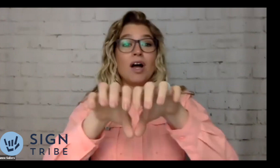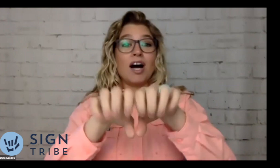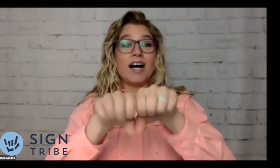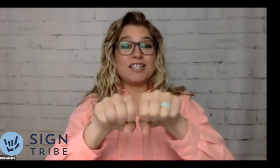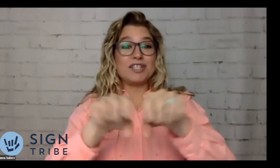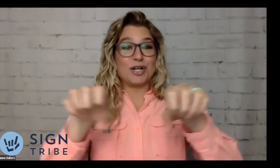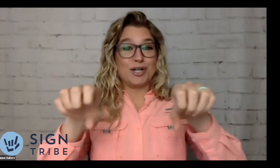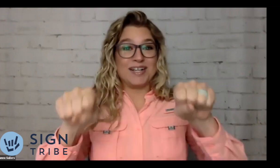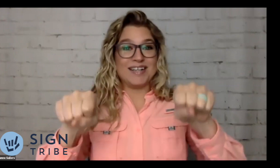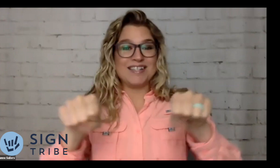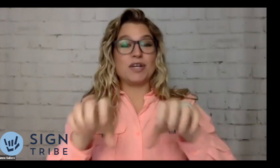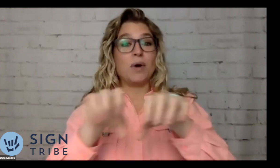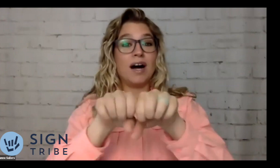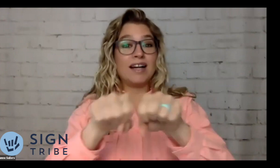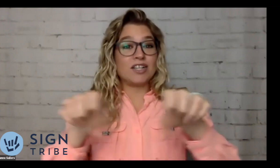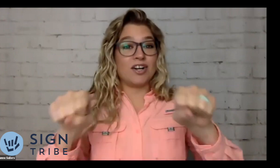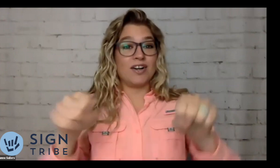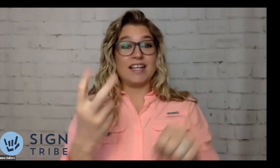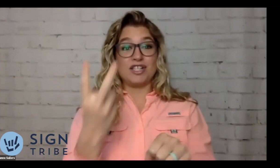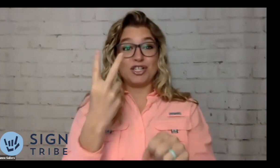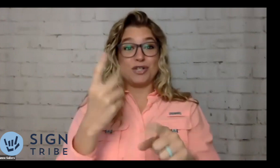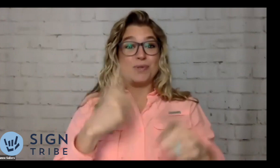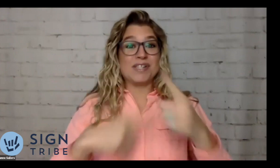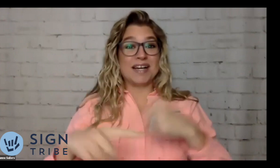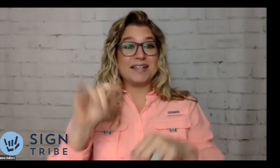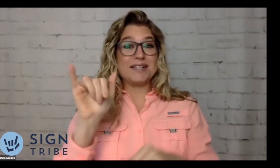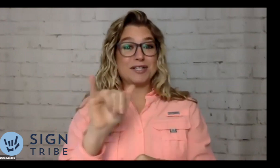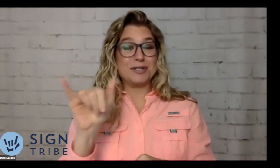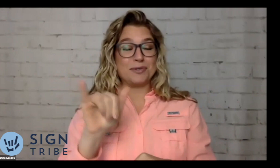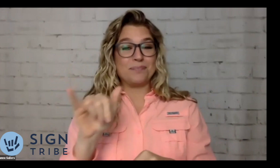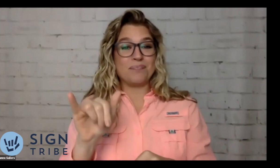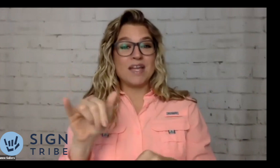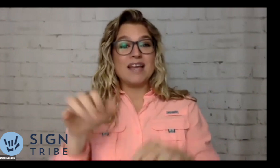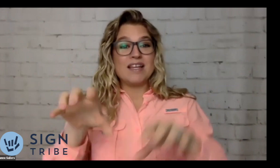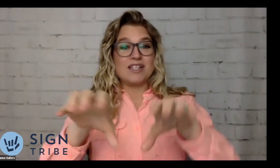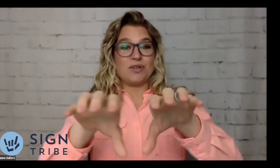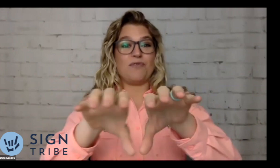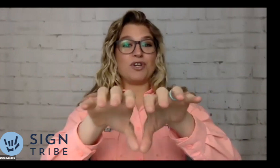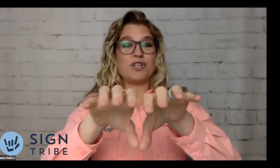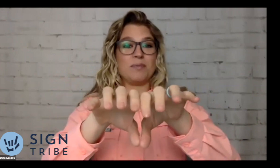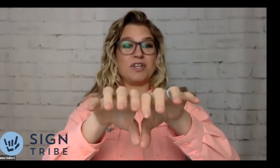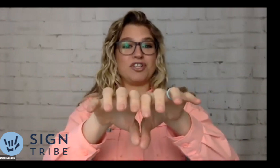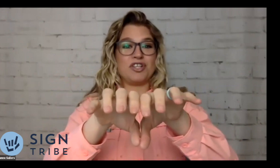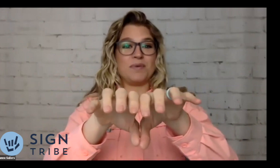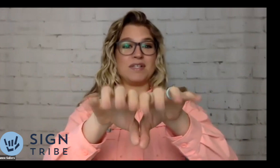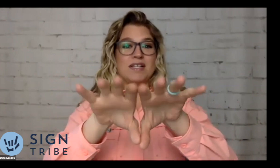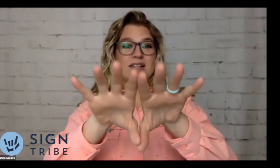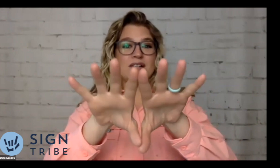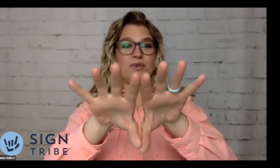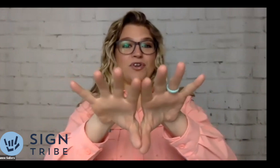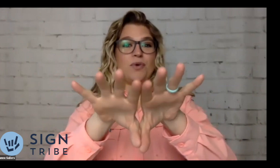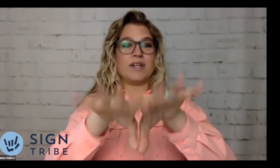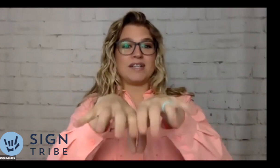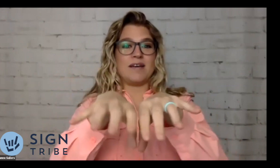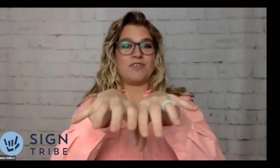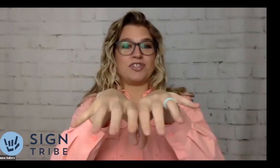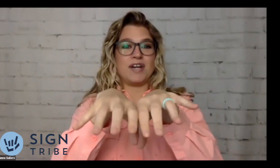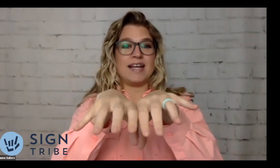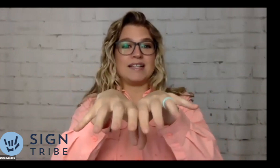Hot dog. So hot dog has two signs too. So the first one I'm going to show you is this. So you're going to have just your hands together